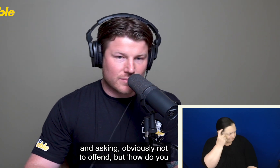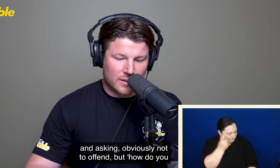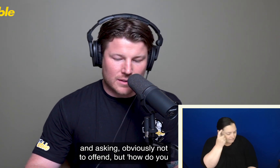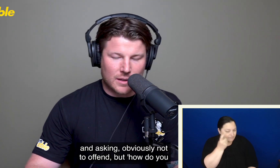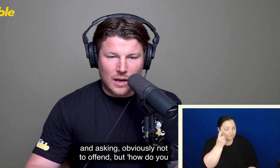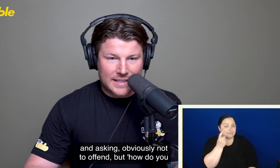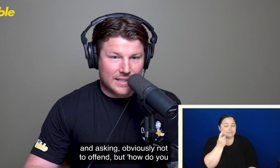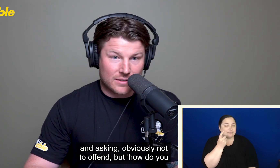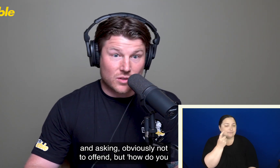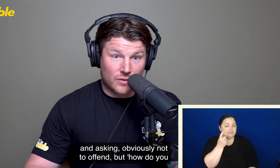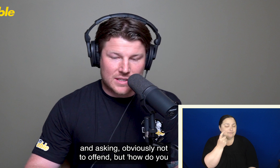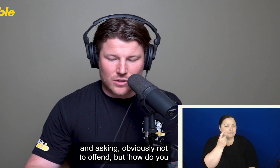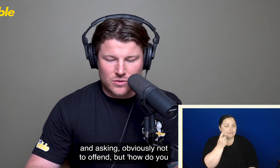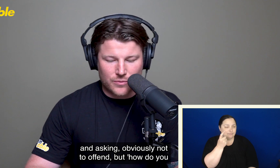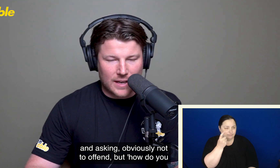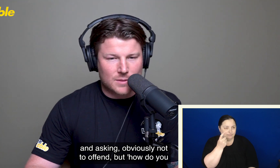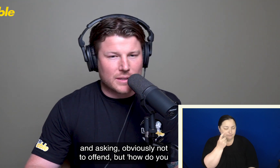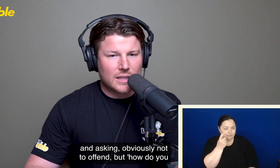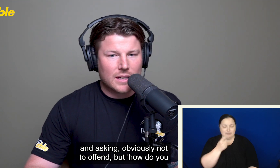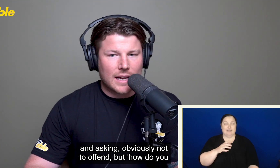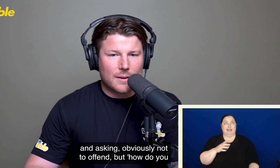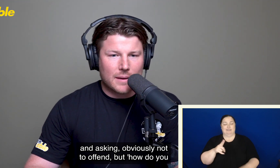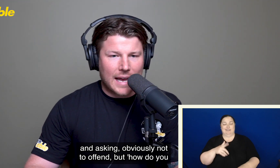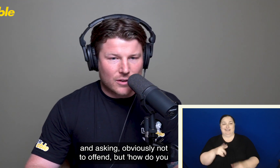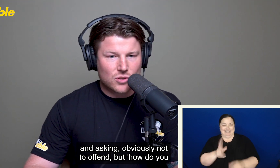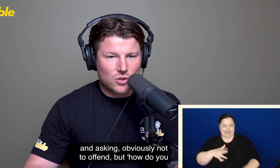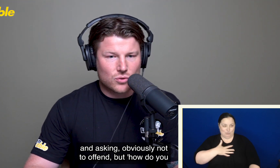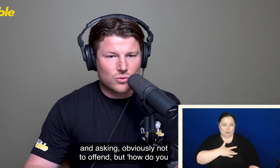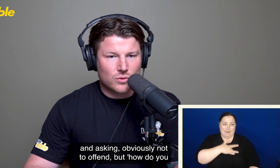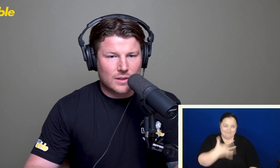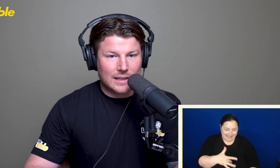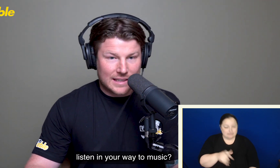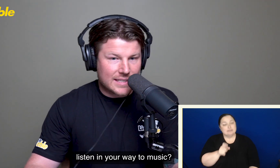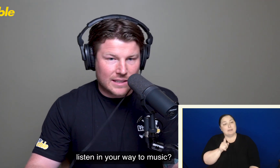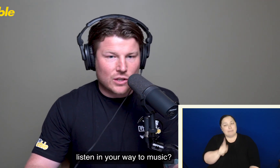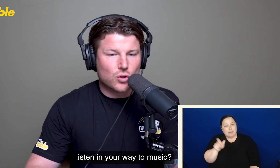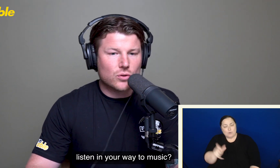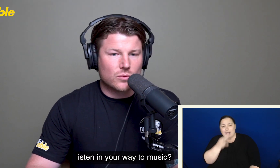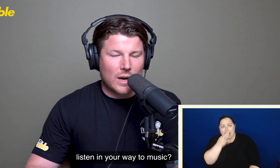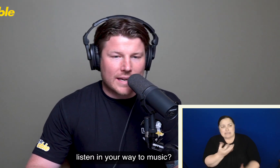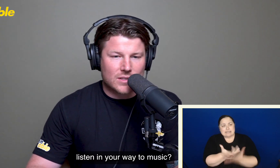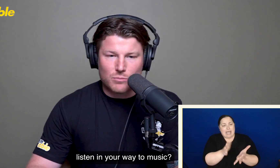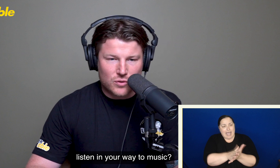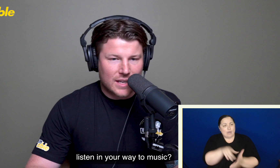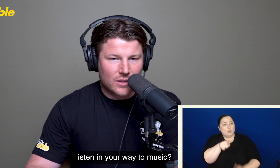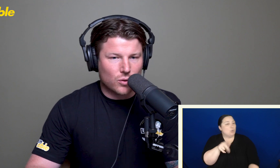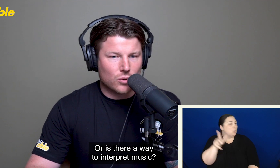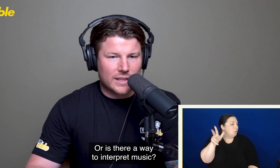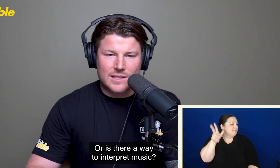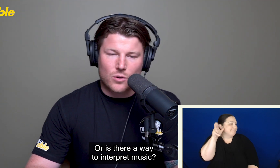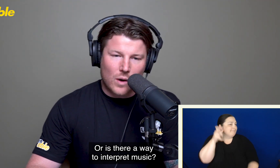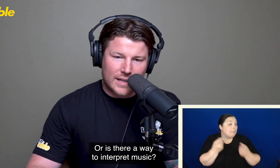and asking, obviously not to offend, but how do you listen in your way to